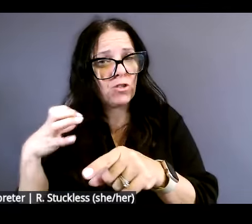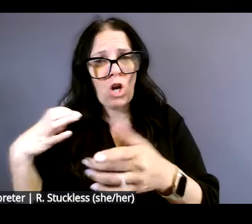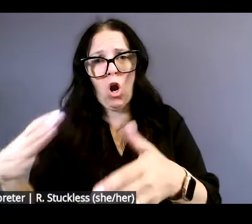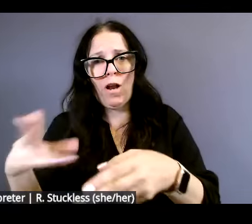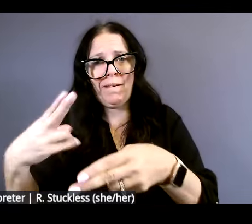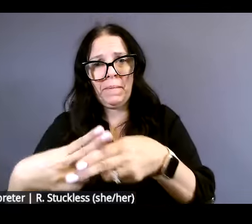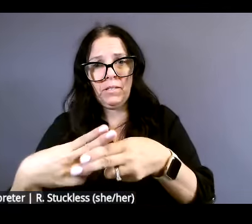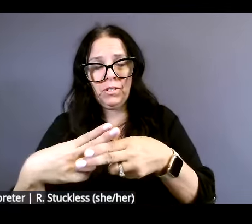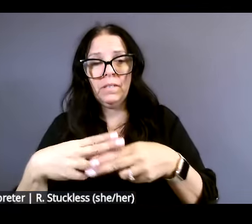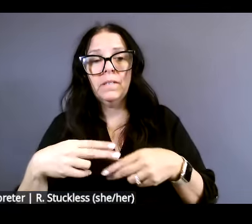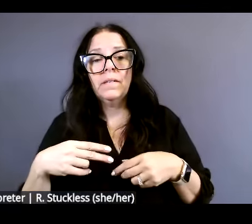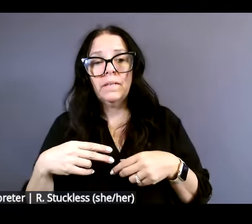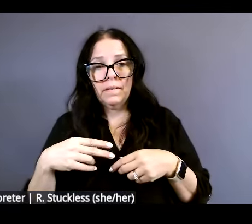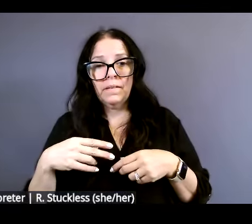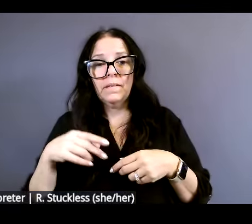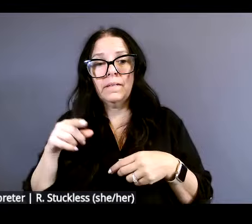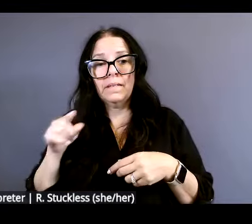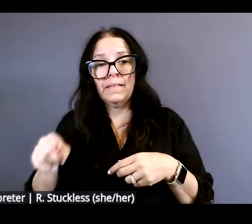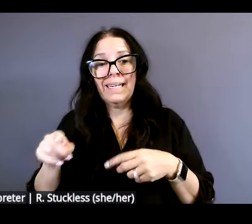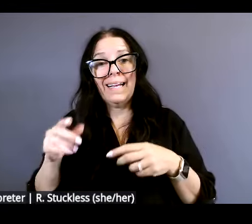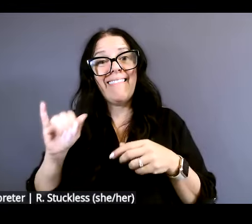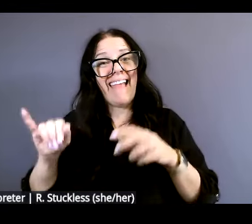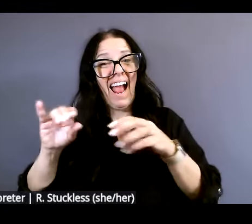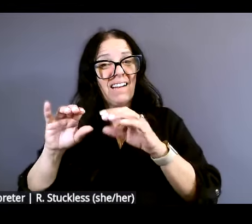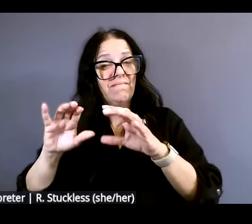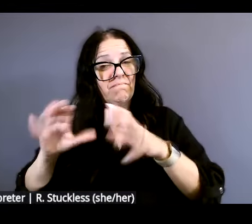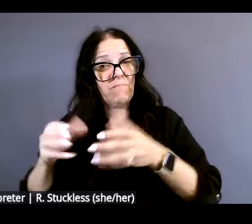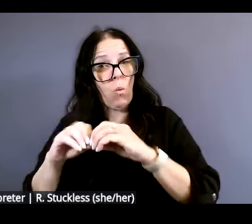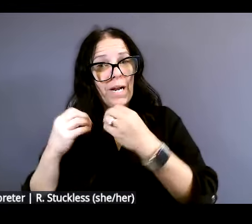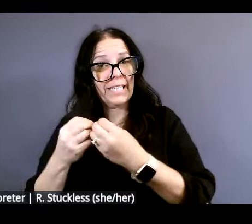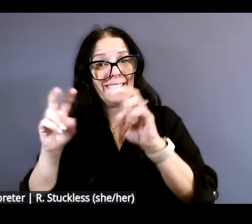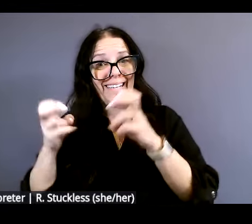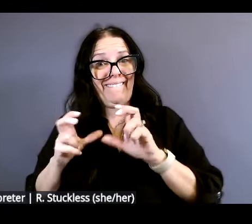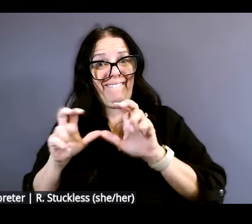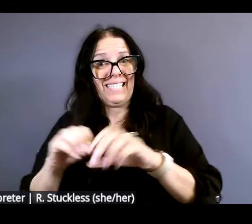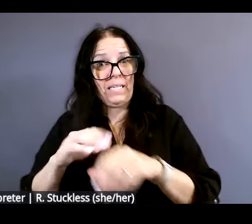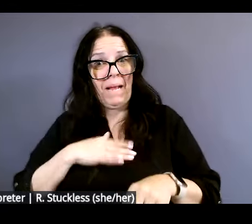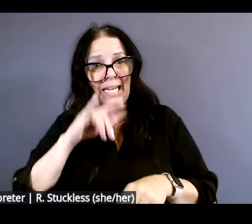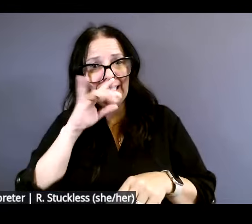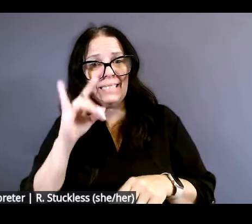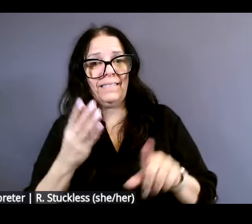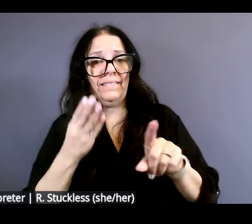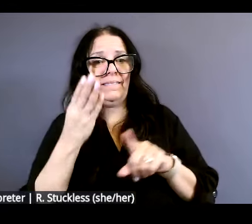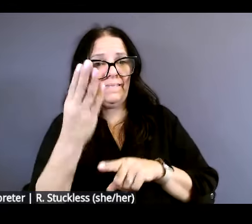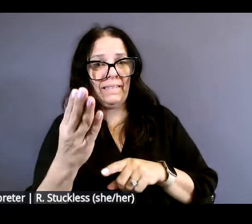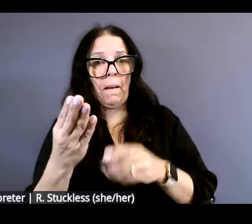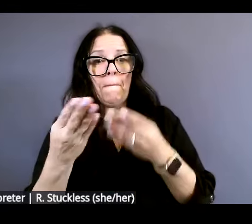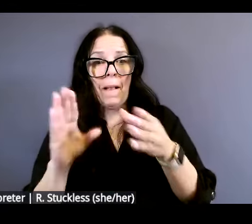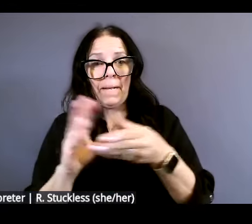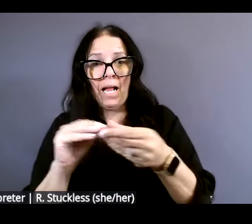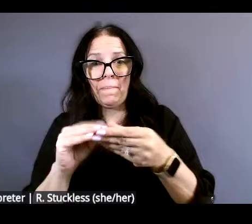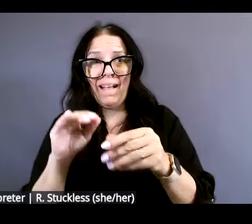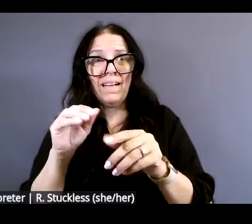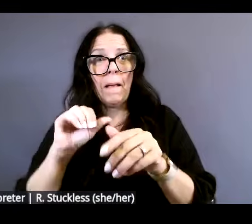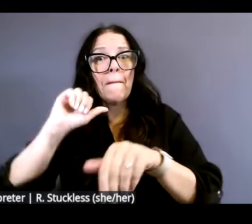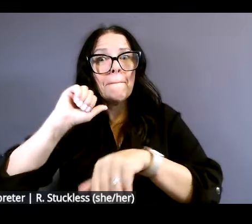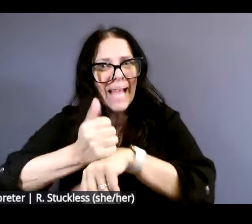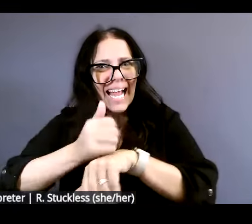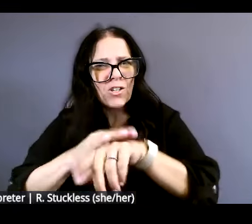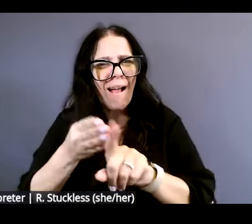to my public comments that were based on the June 4 petition that was withdrawn and of no further effect. Again,